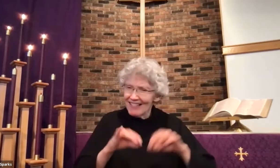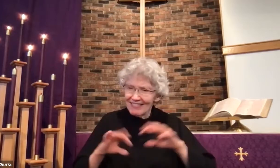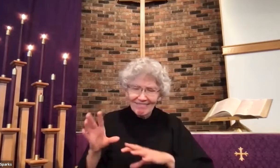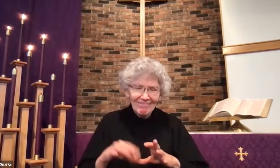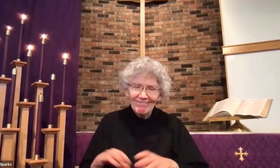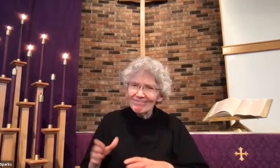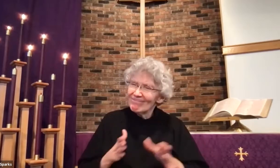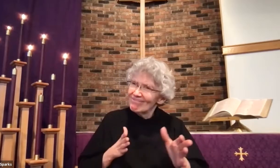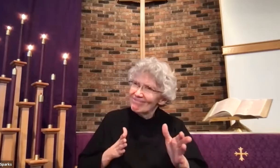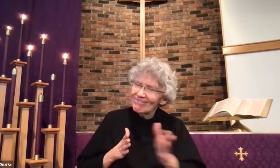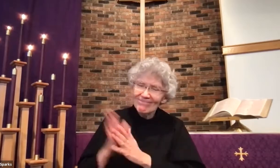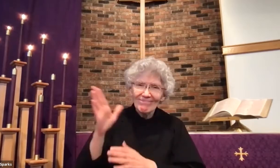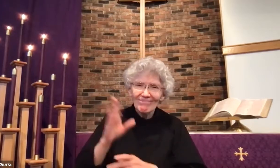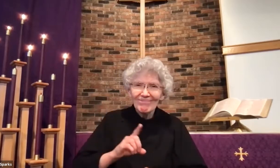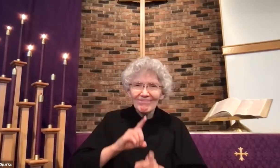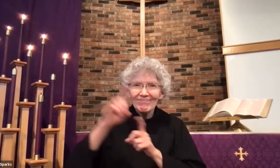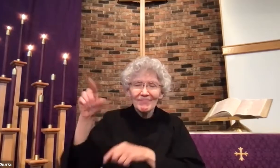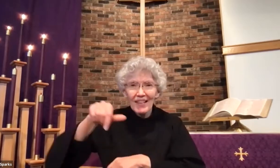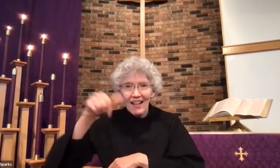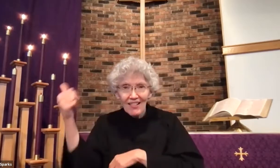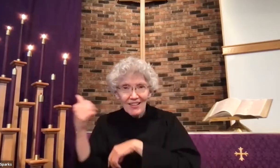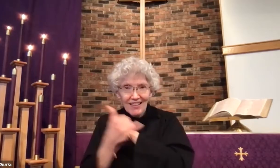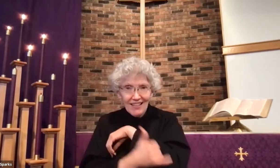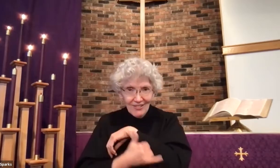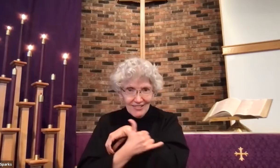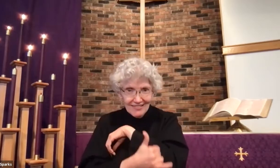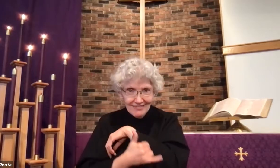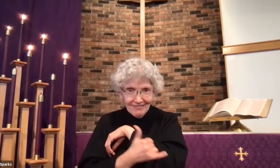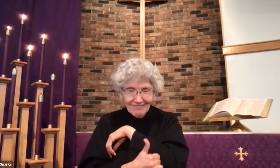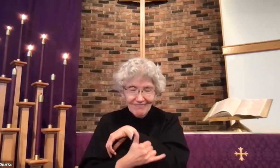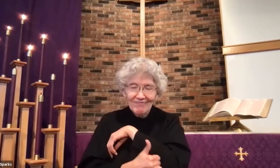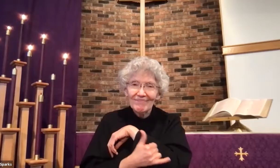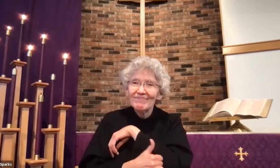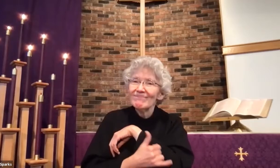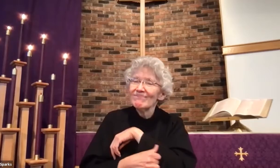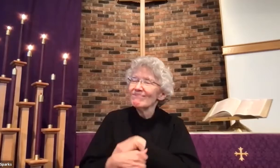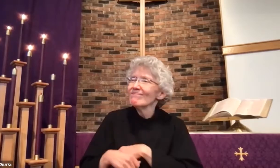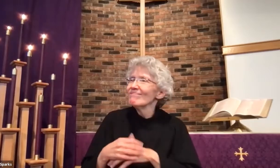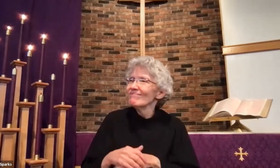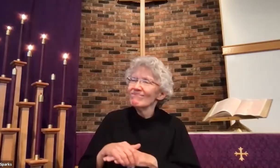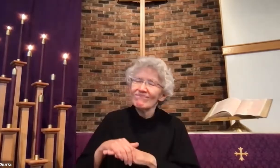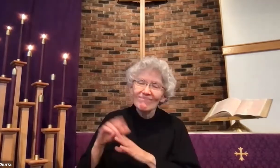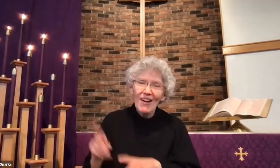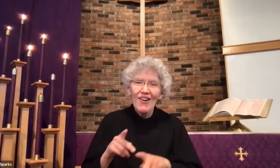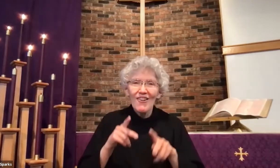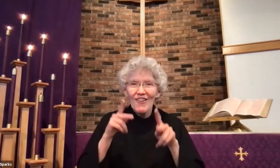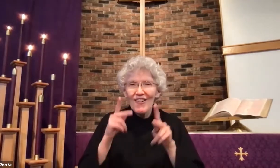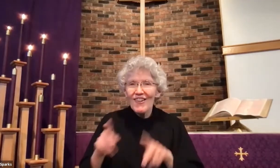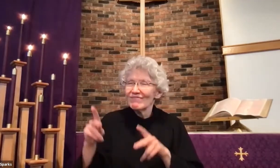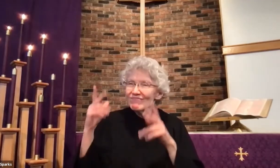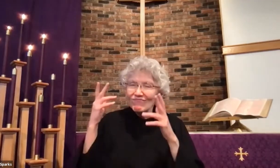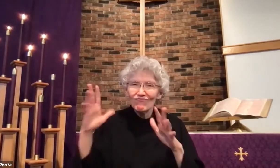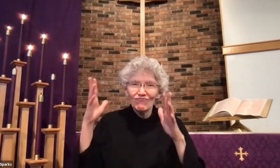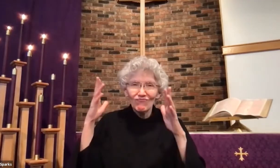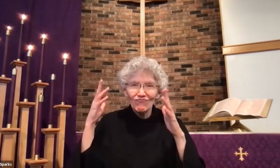A few days later, the younger son gathered up all he had left. He traveled far away to another country, and